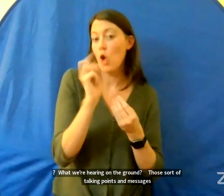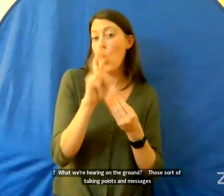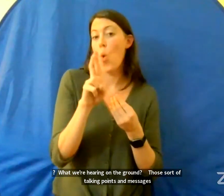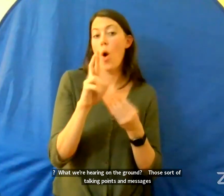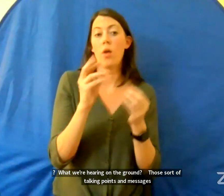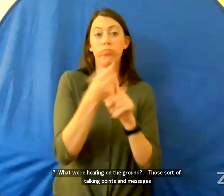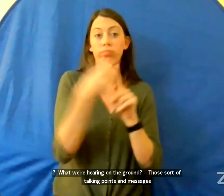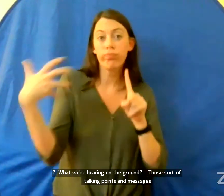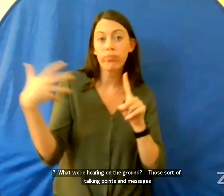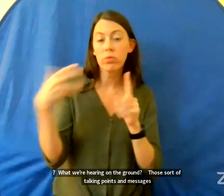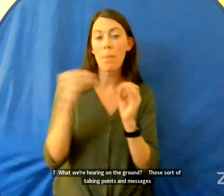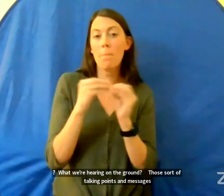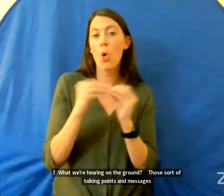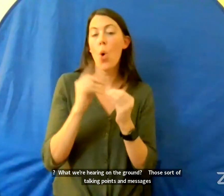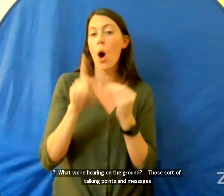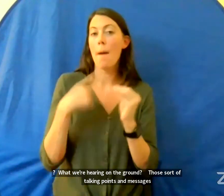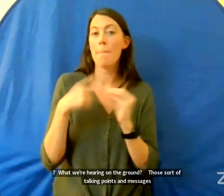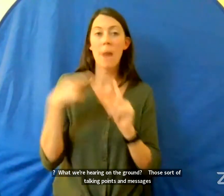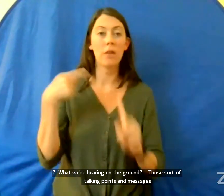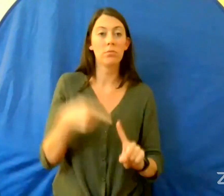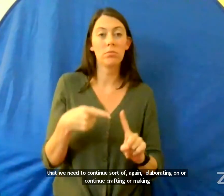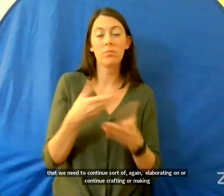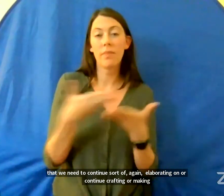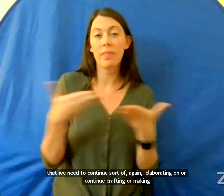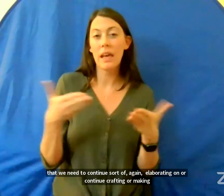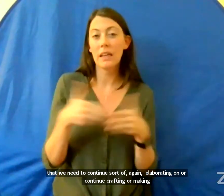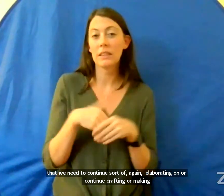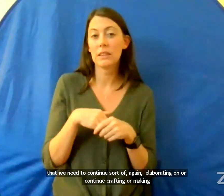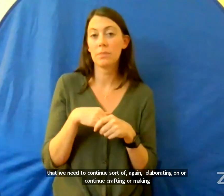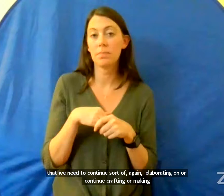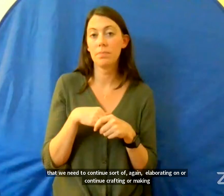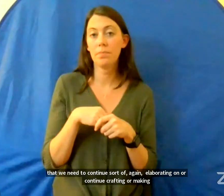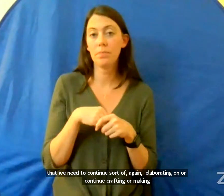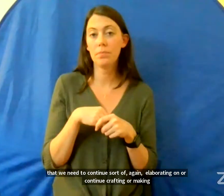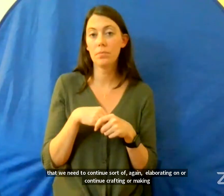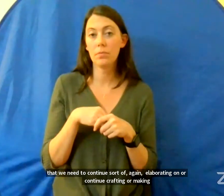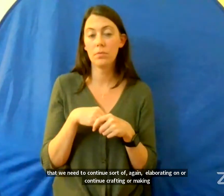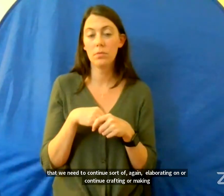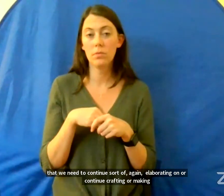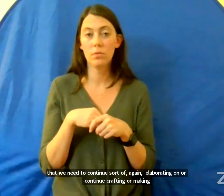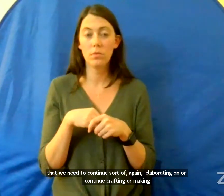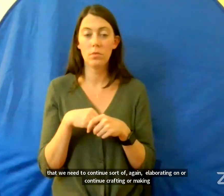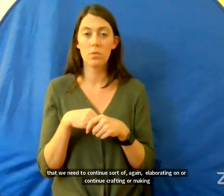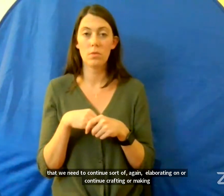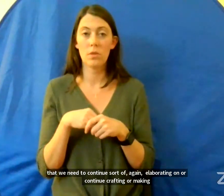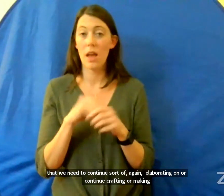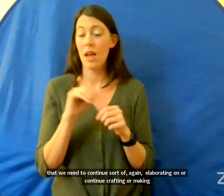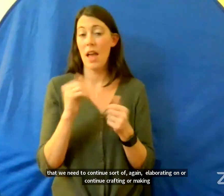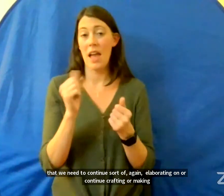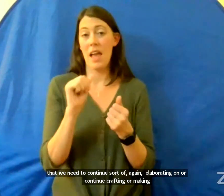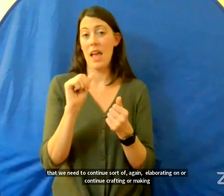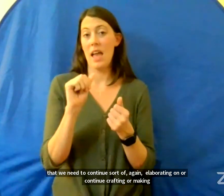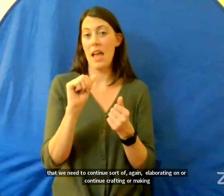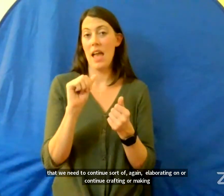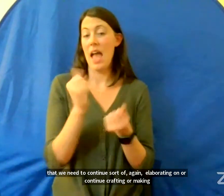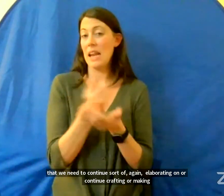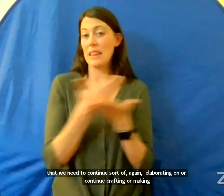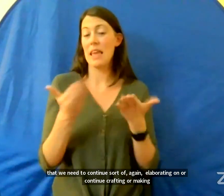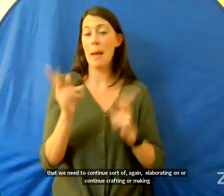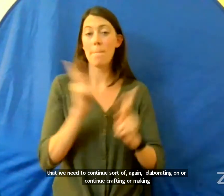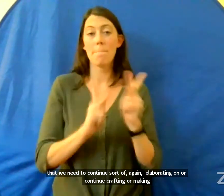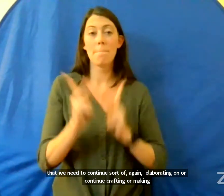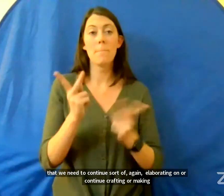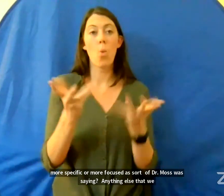crafting, or making more specific or more focused, as sort of Dr. Moss was saying? Anything else that we're hearing